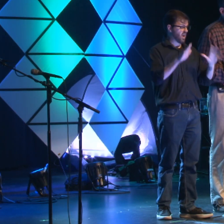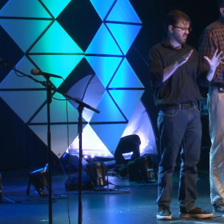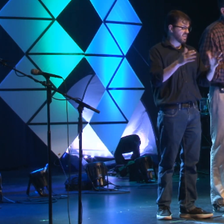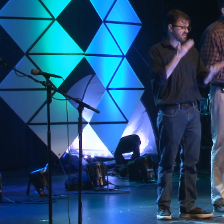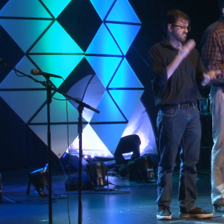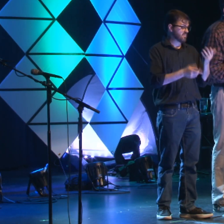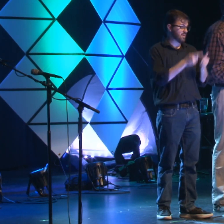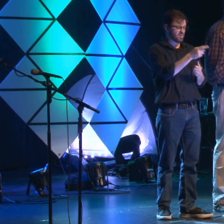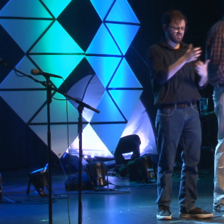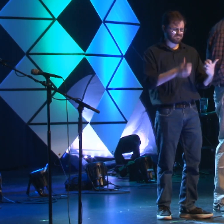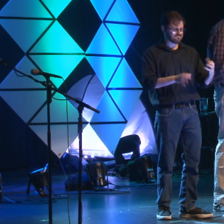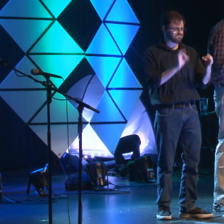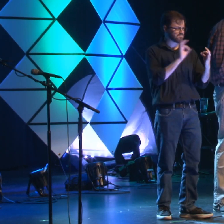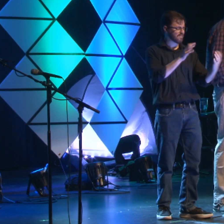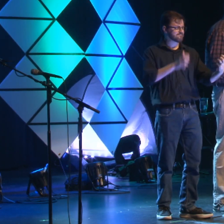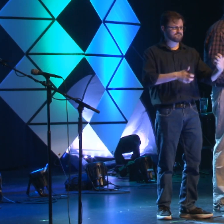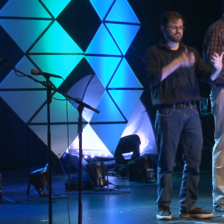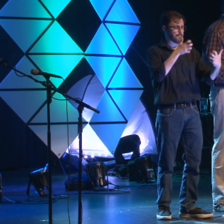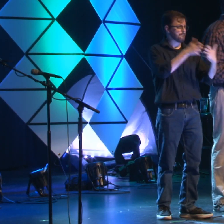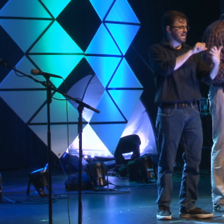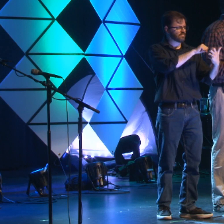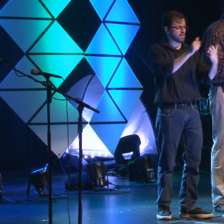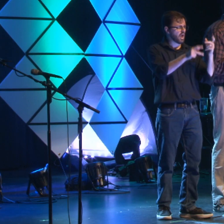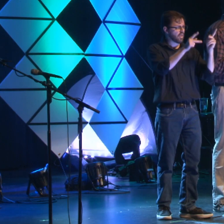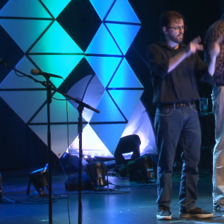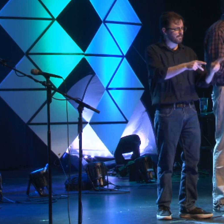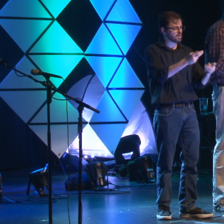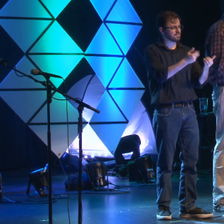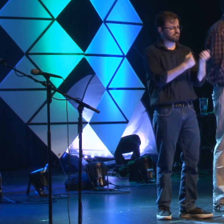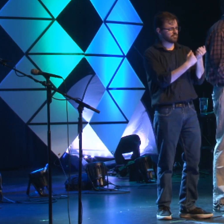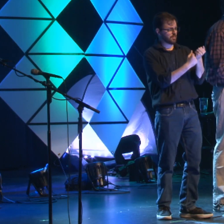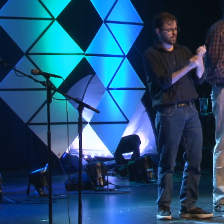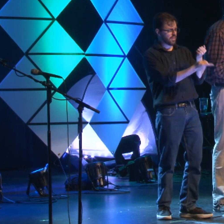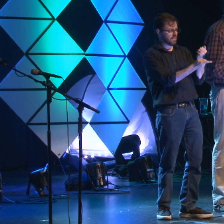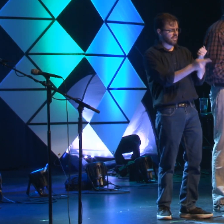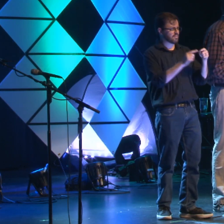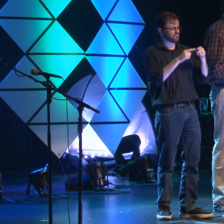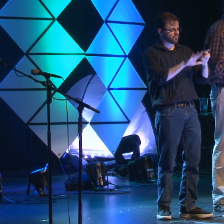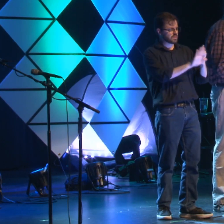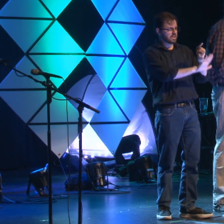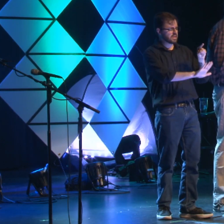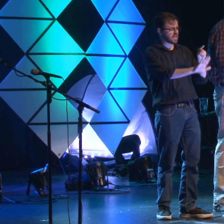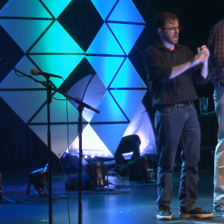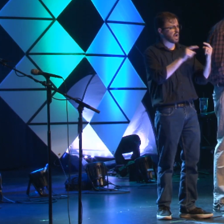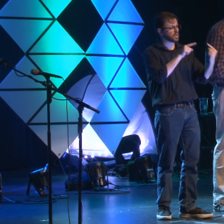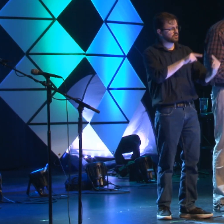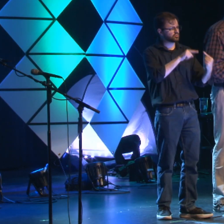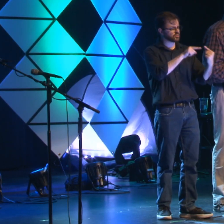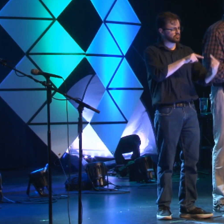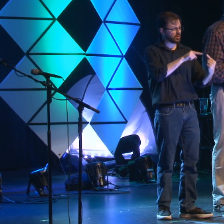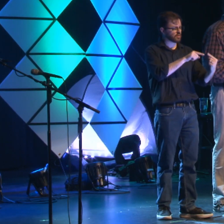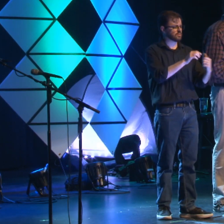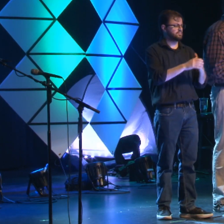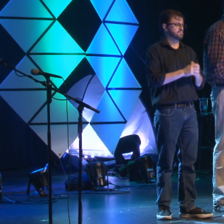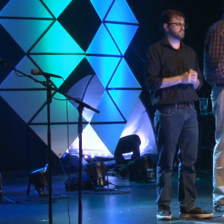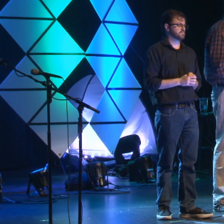someone else, to be present for them as they struggle, to be there as they journey down their own